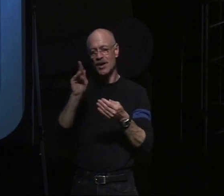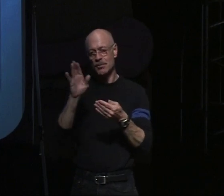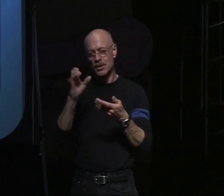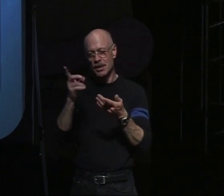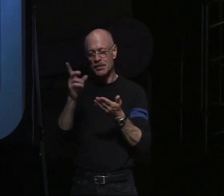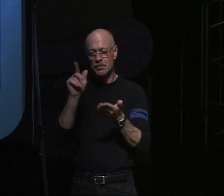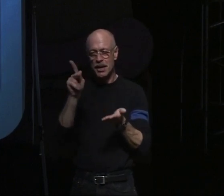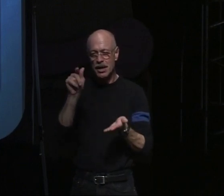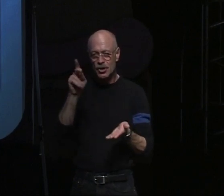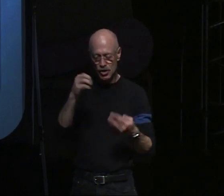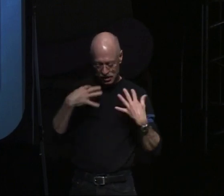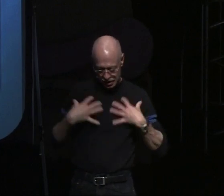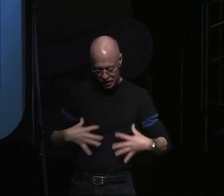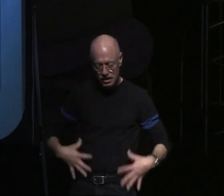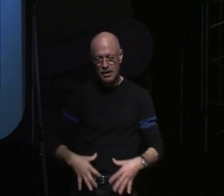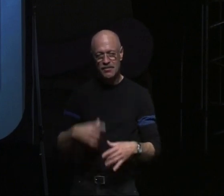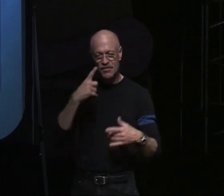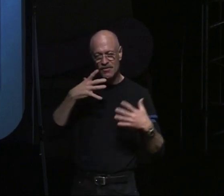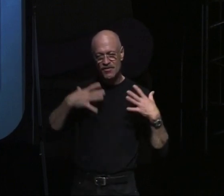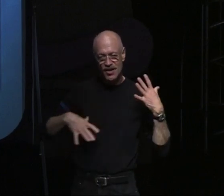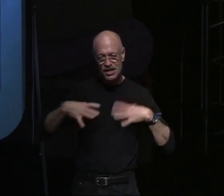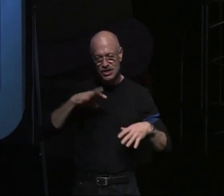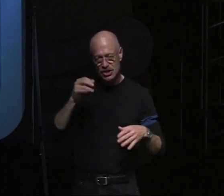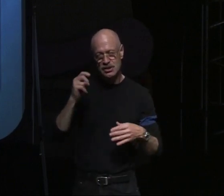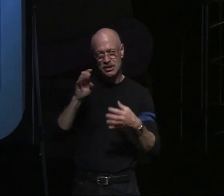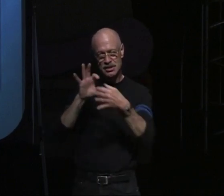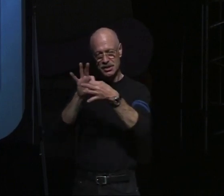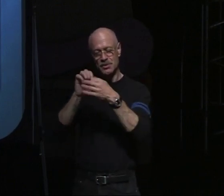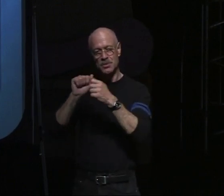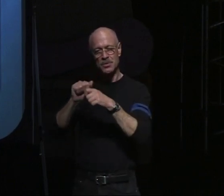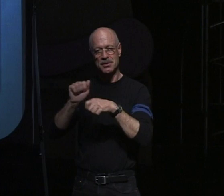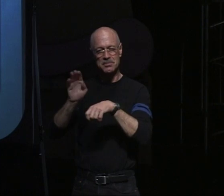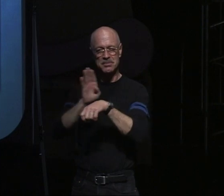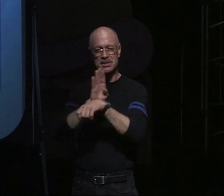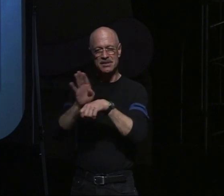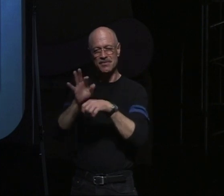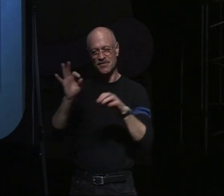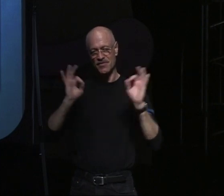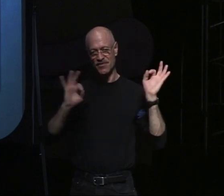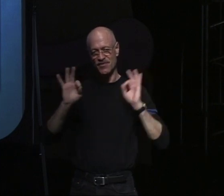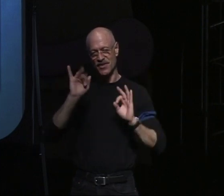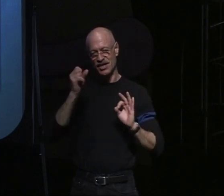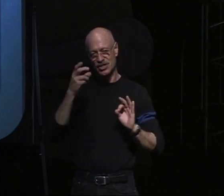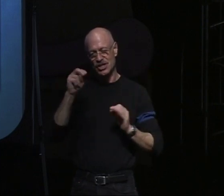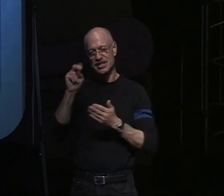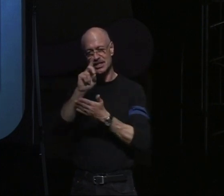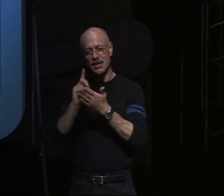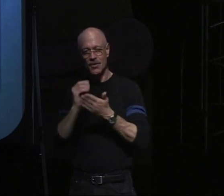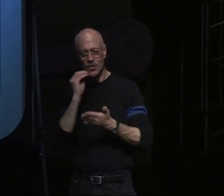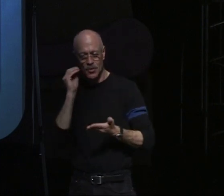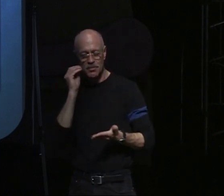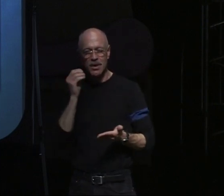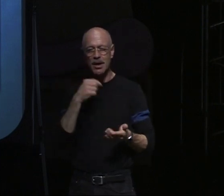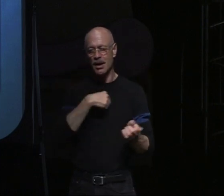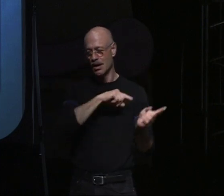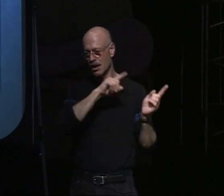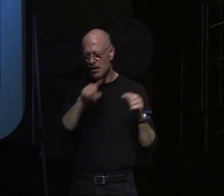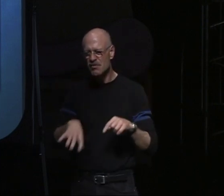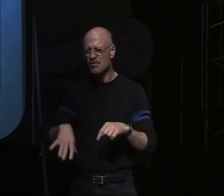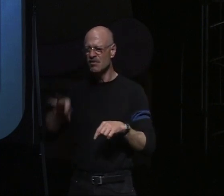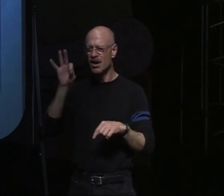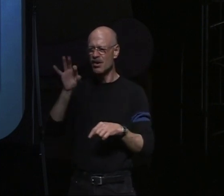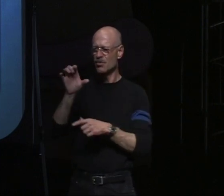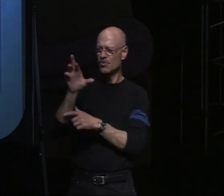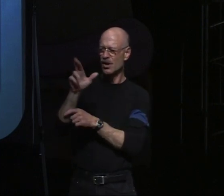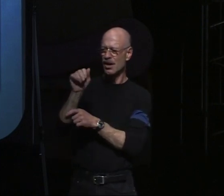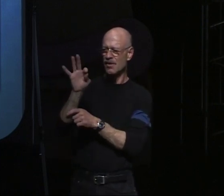meant. And I found out that it was more with fiber and textiles and fashion